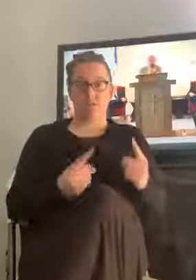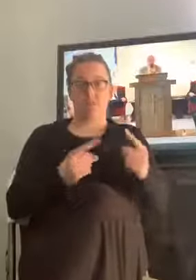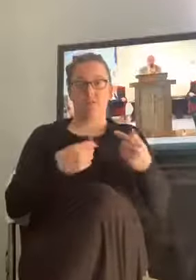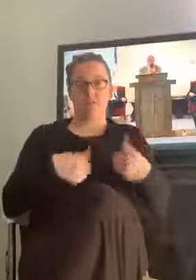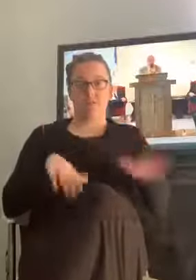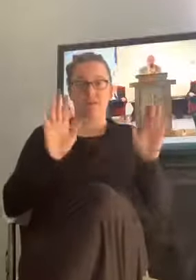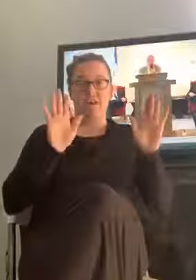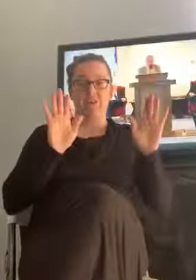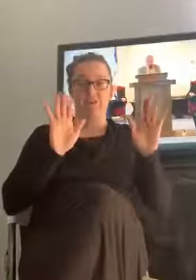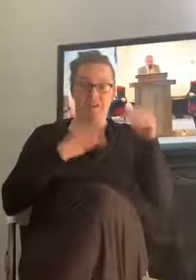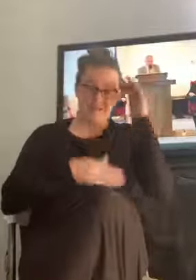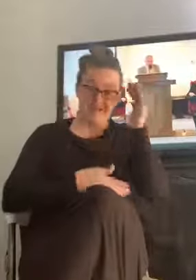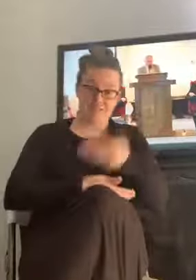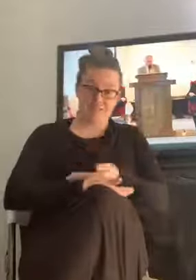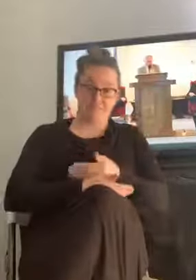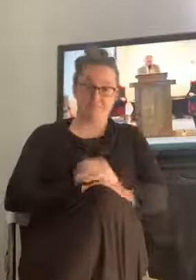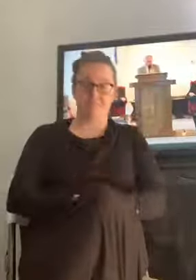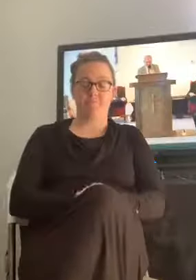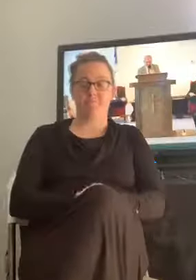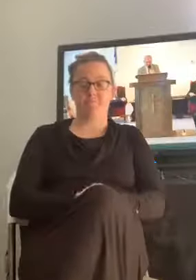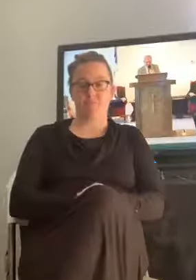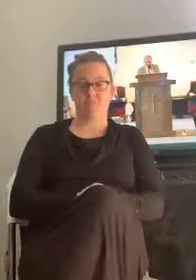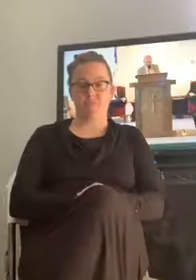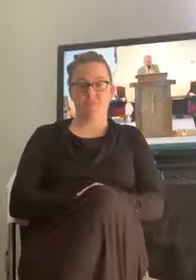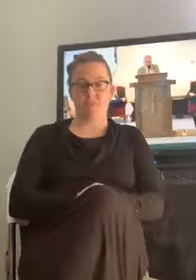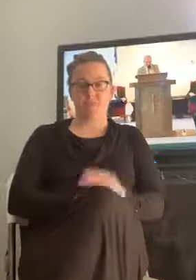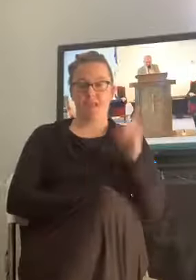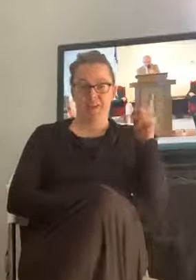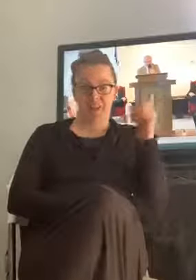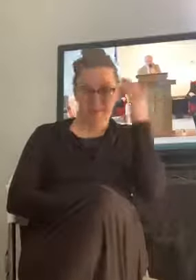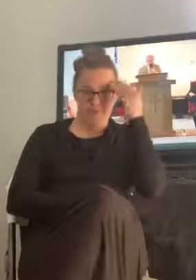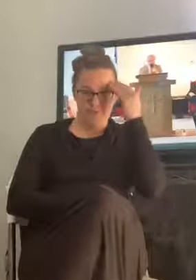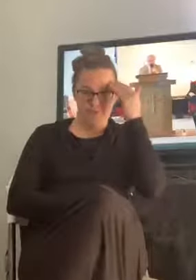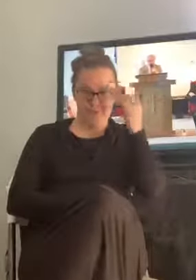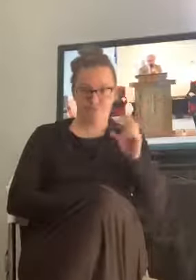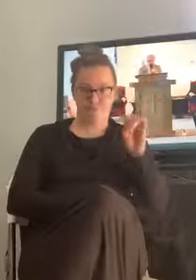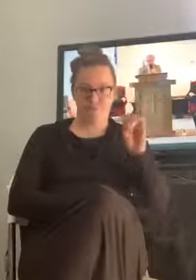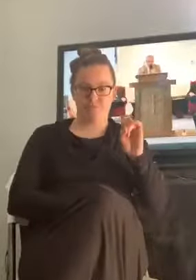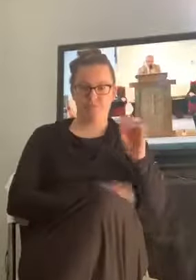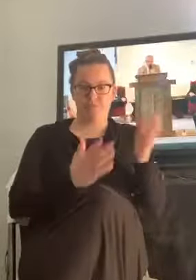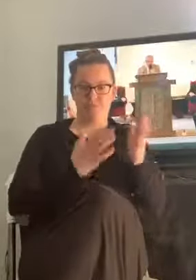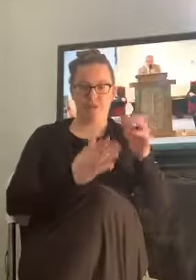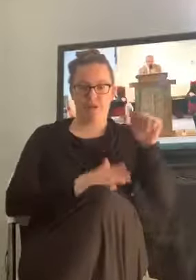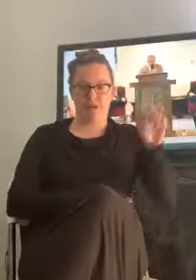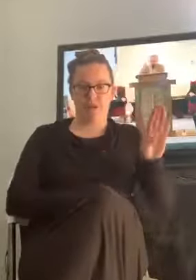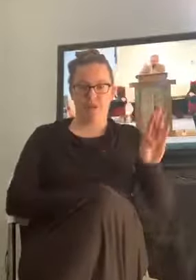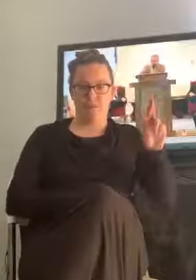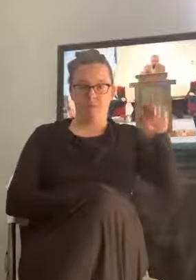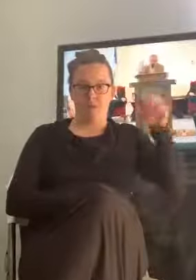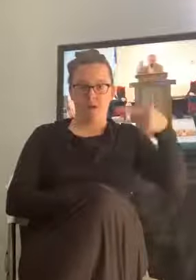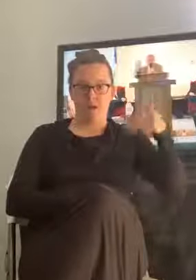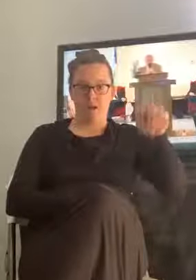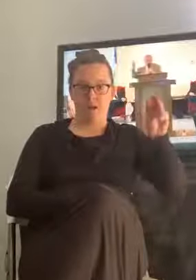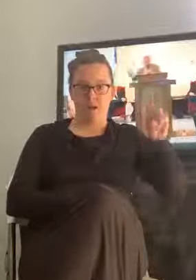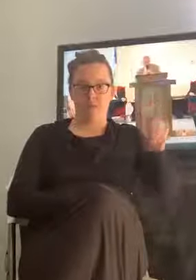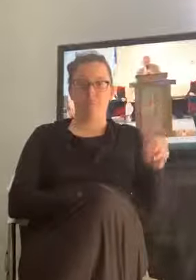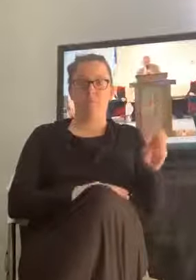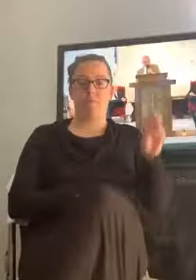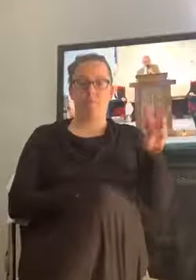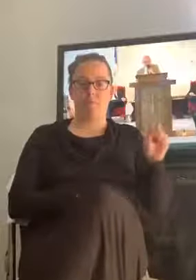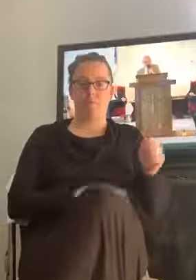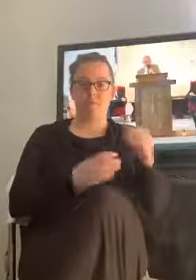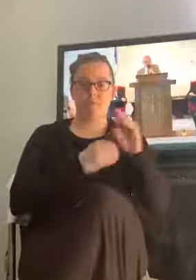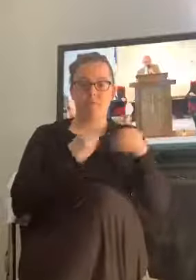going to carry out his word unto him. Hallelujah, man. Yes. It says, when he offered Isaac upon